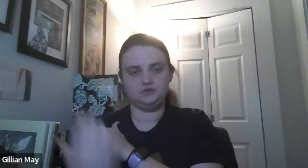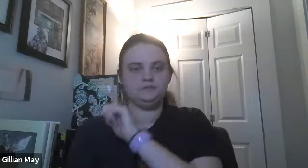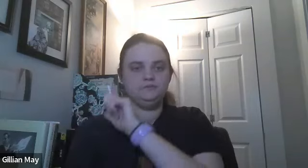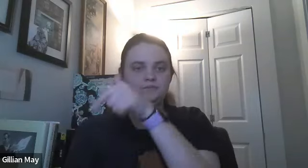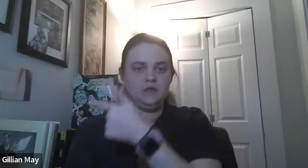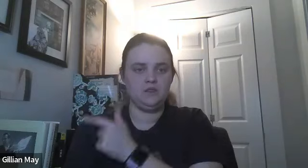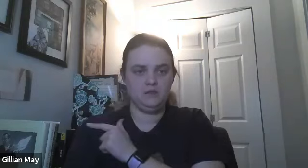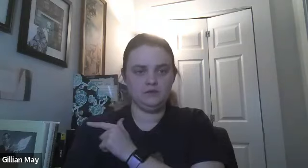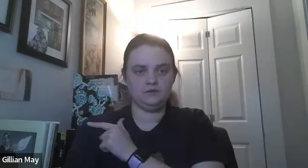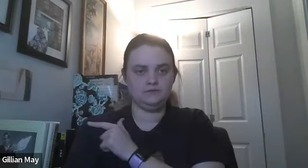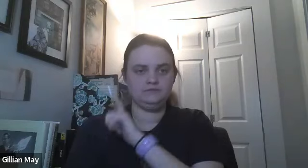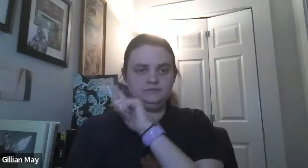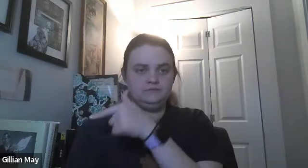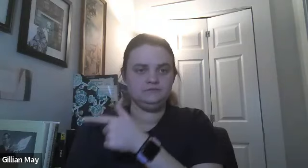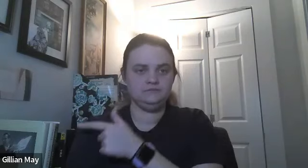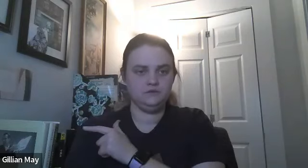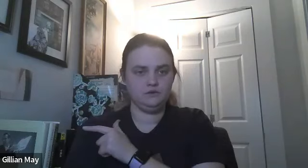shoulder. Loyal. Loyal.